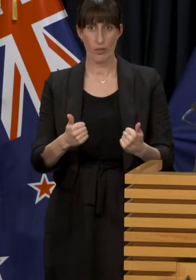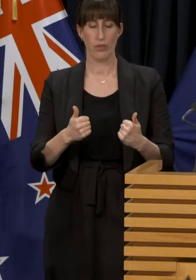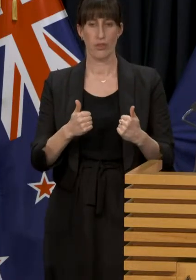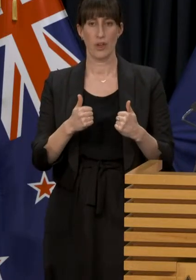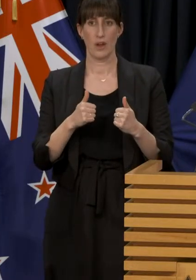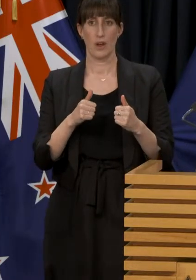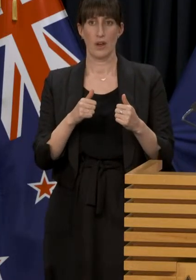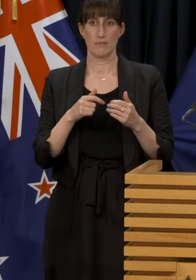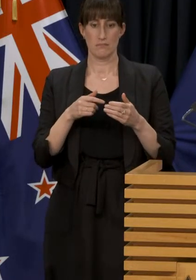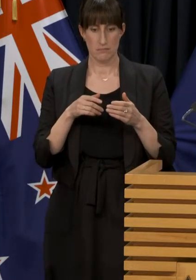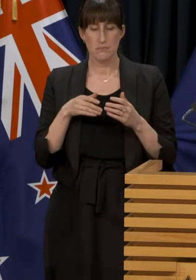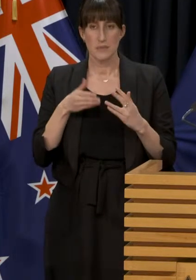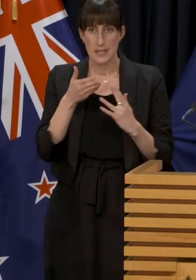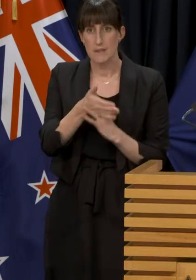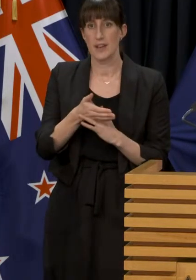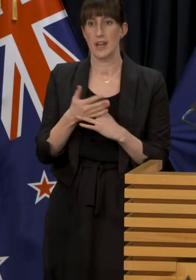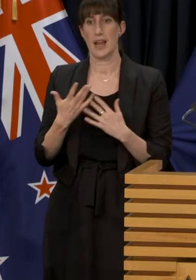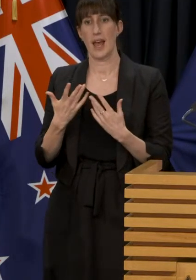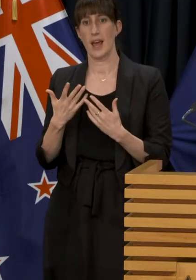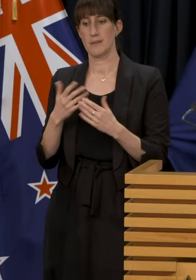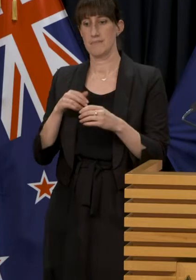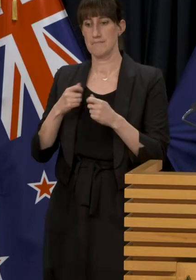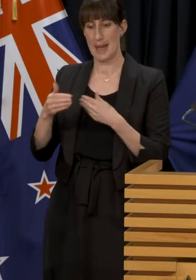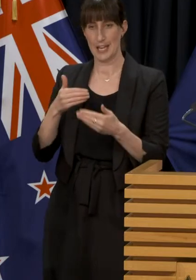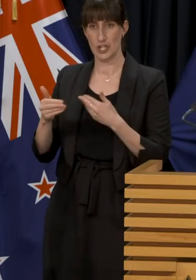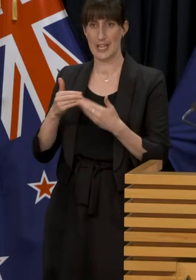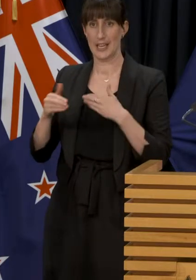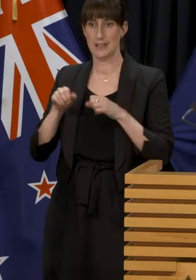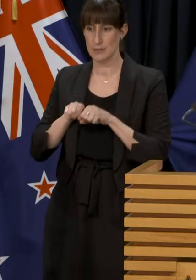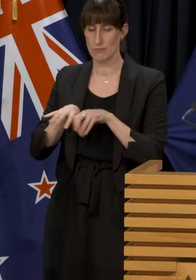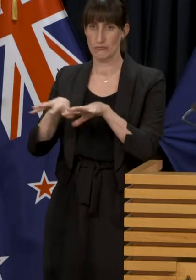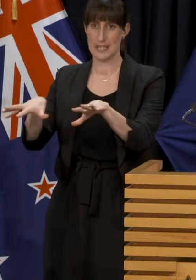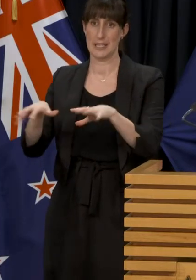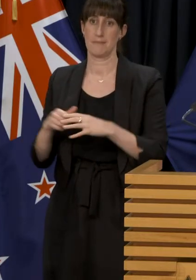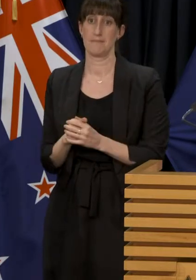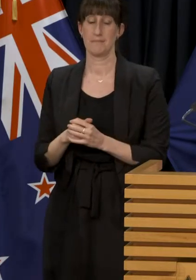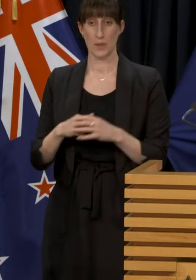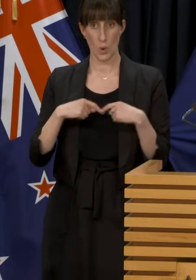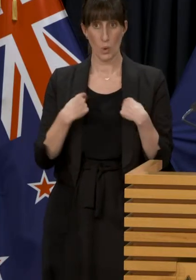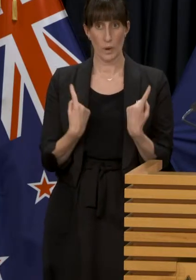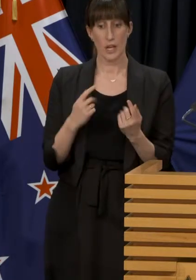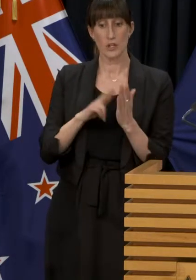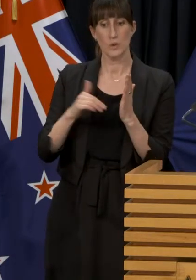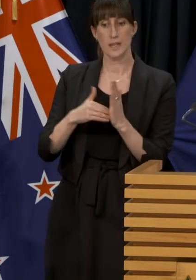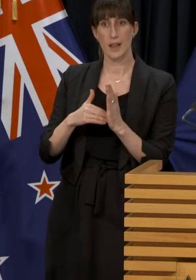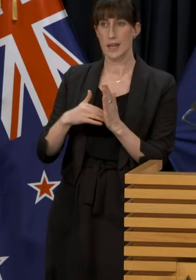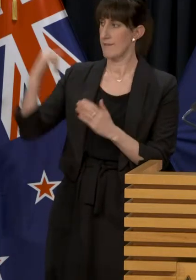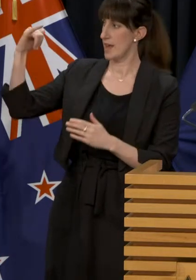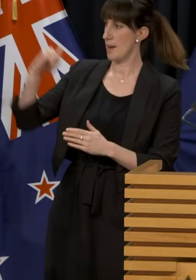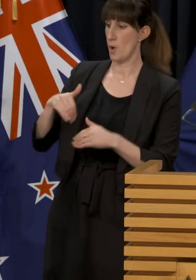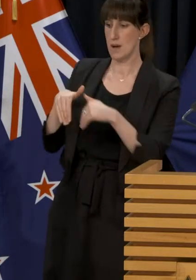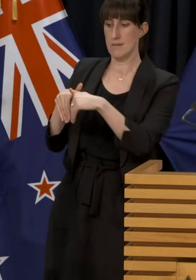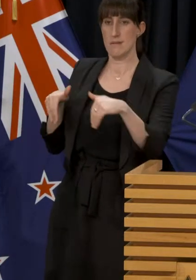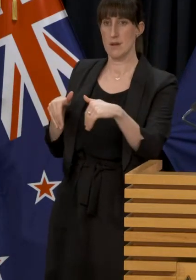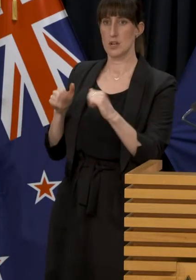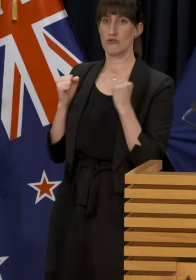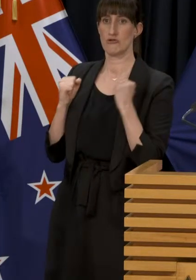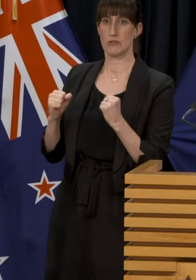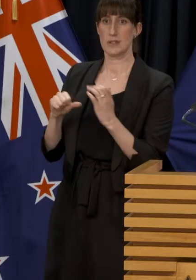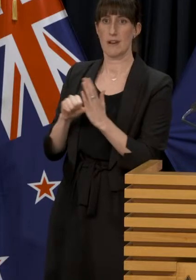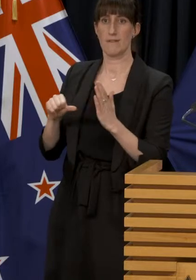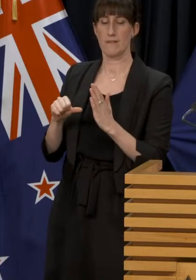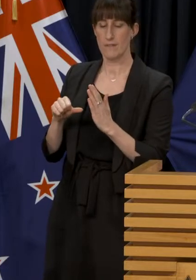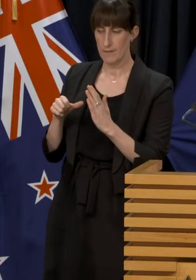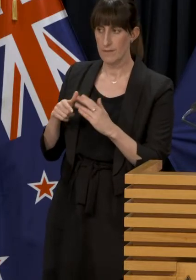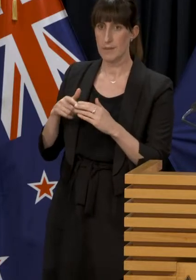We are intercepting and isolating cases of COVID-19 at our border, but we need good baseline testing